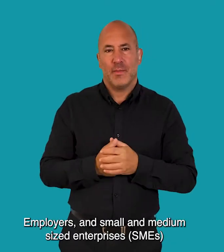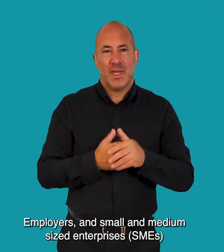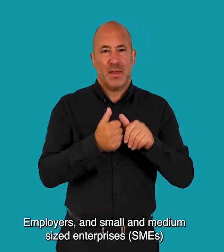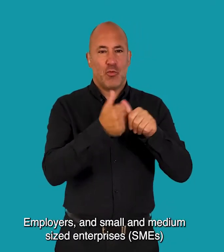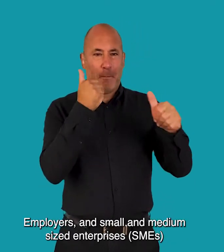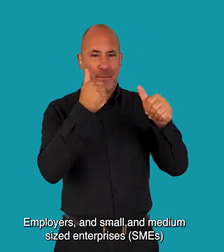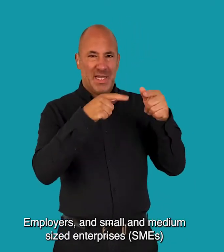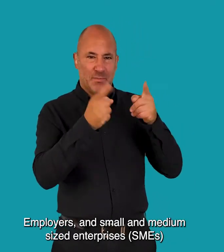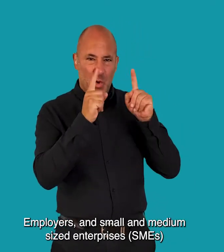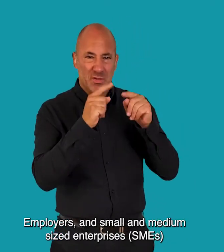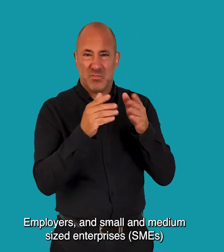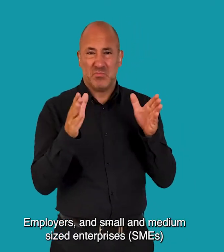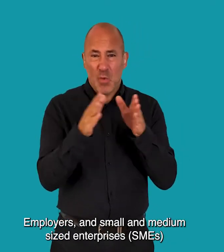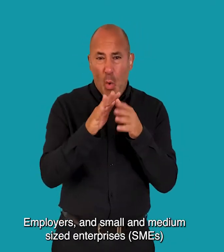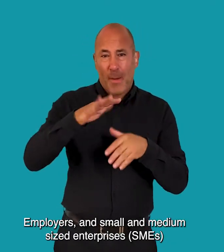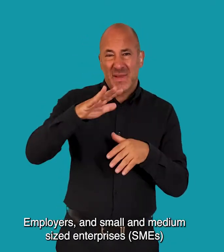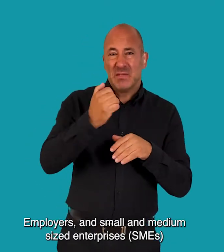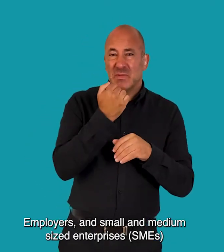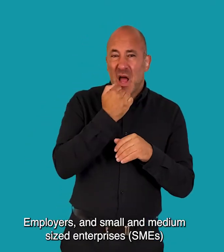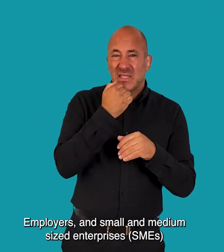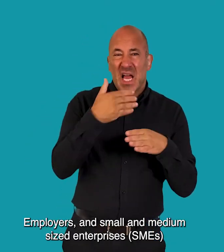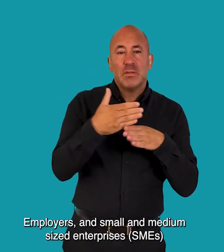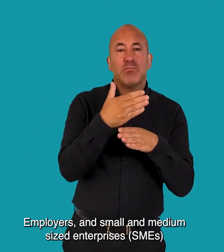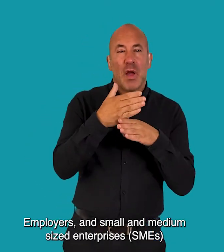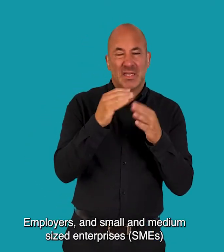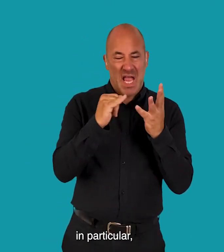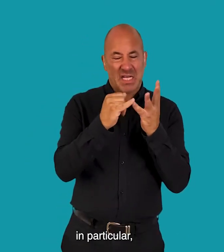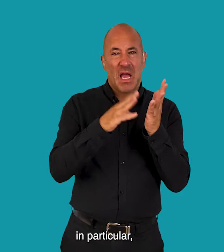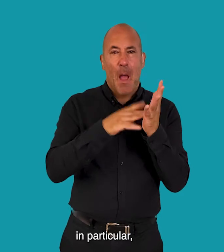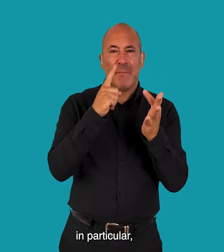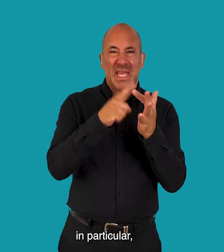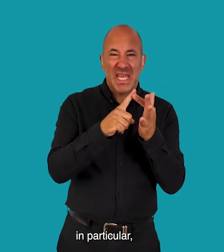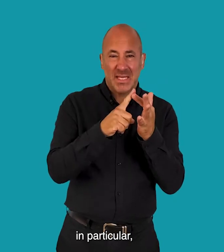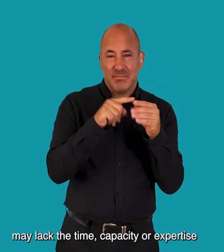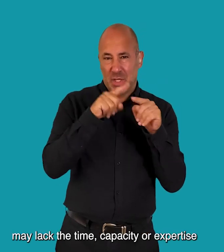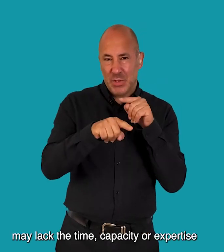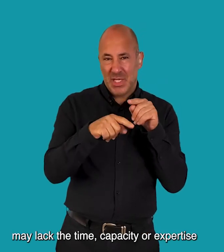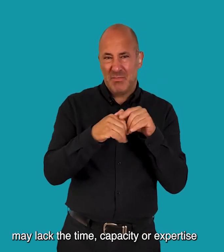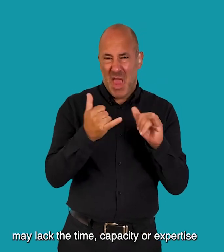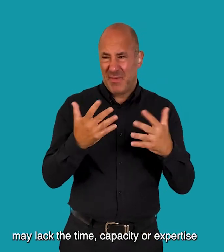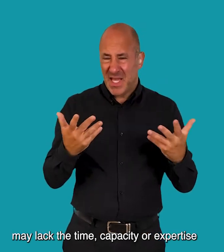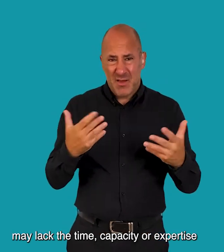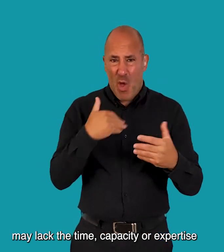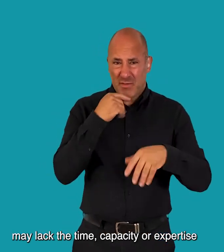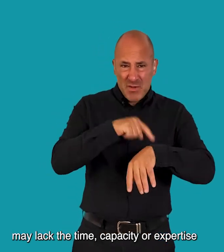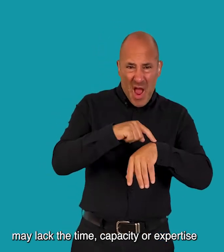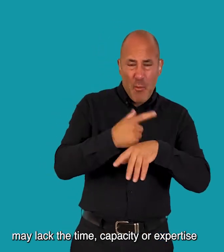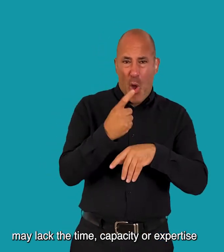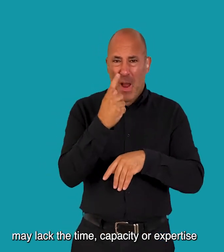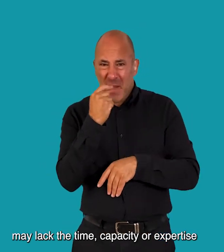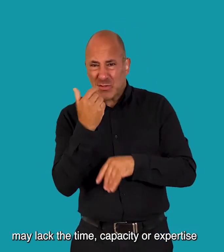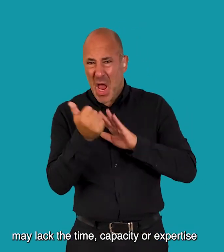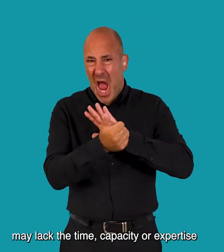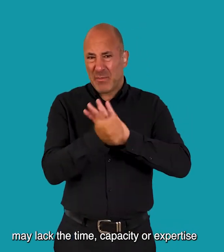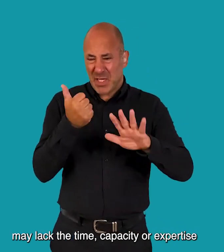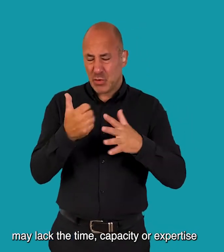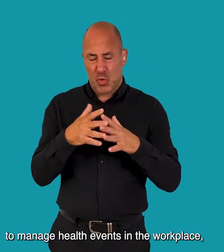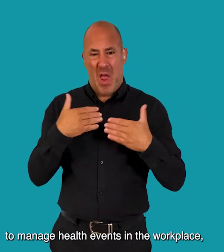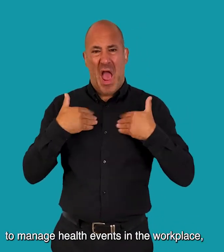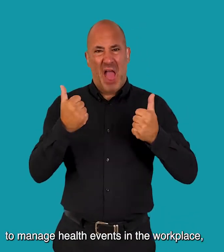and small and medium-sized enterprises, SMEs in particular, may lack the time, capacity or expertise to manage